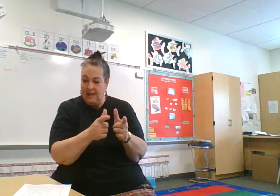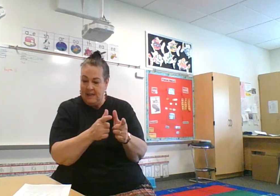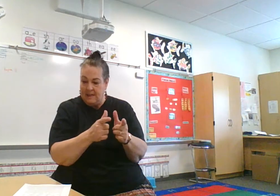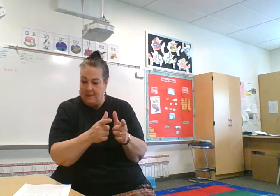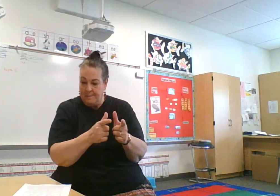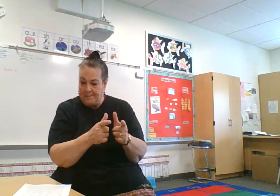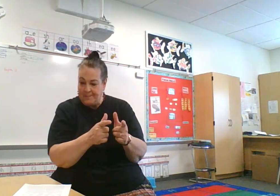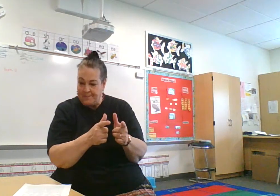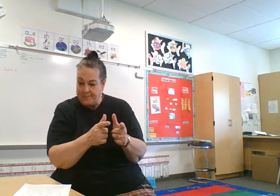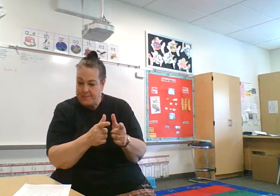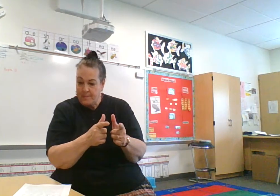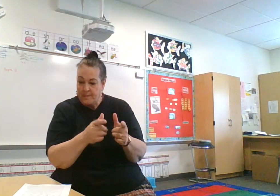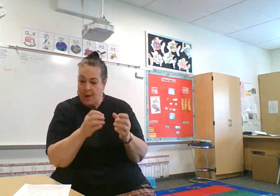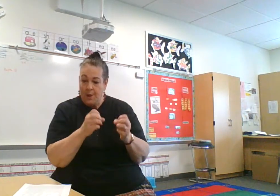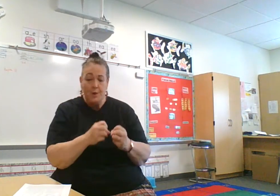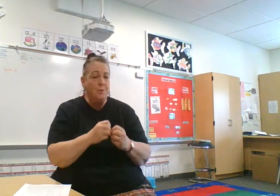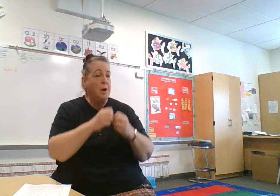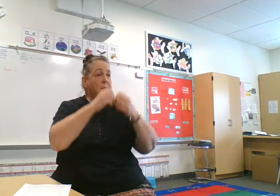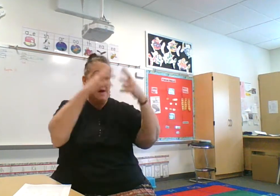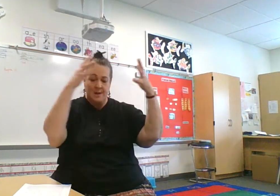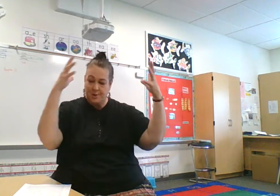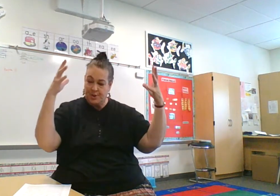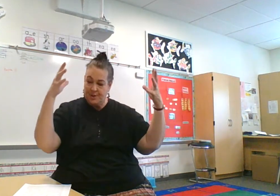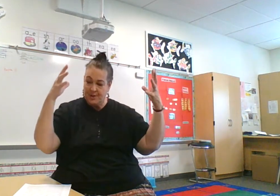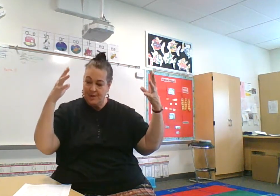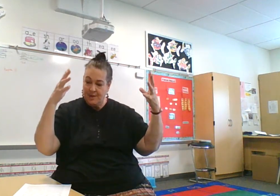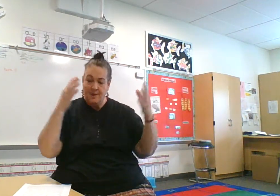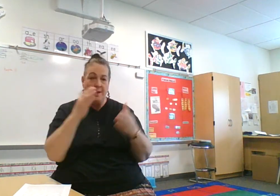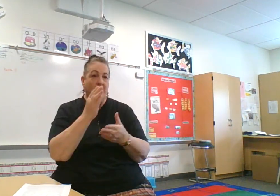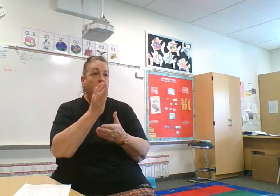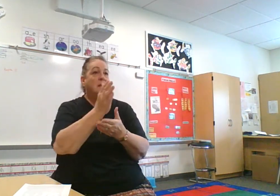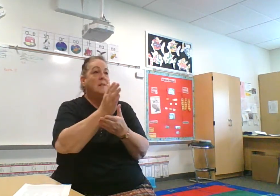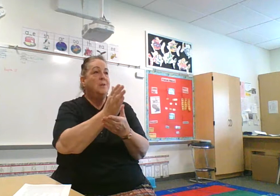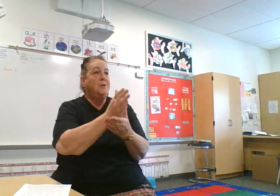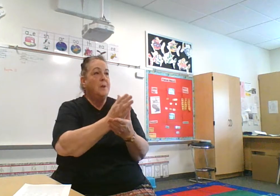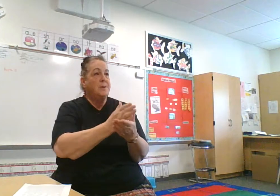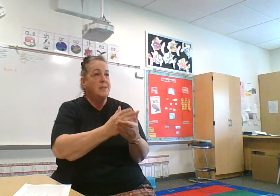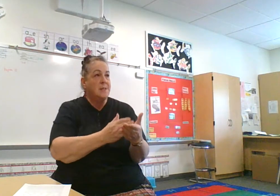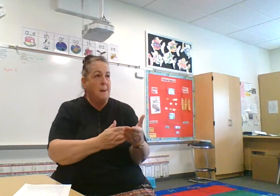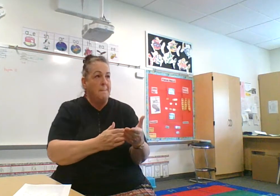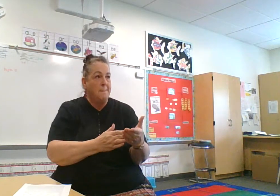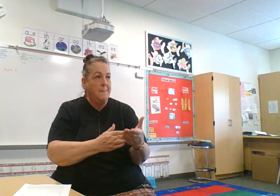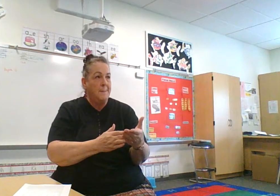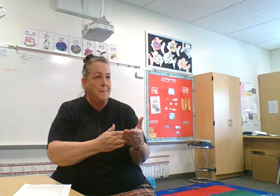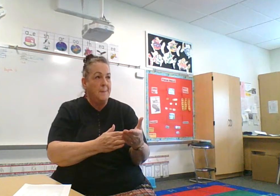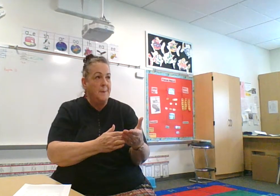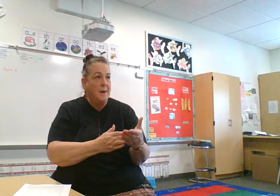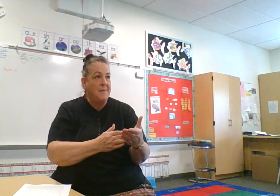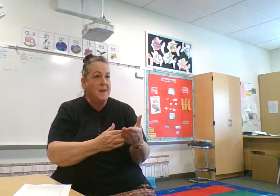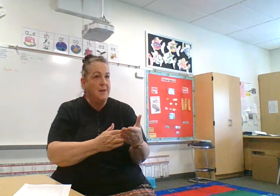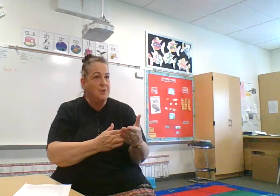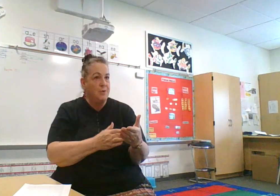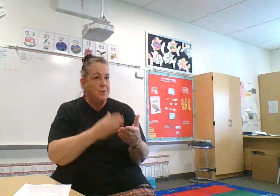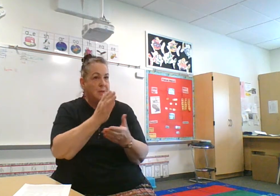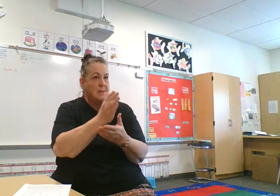little. You know much. Do you know some? I think I've showed you